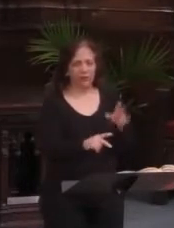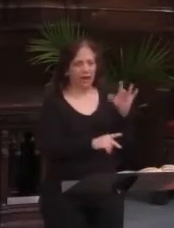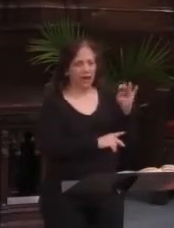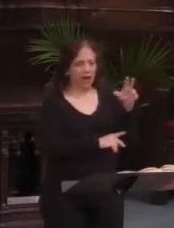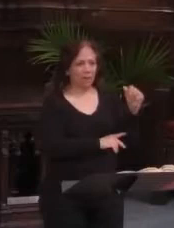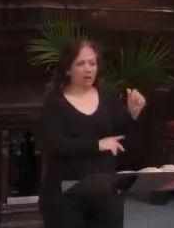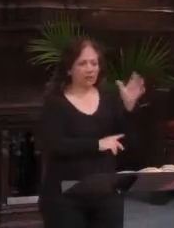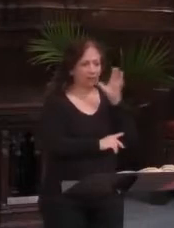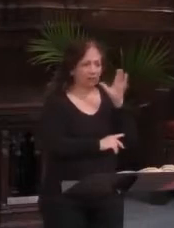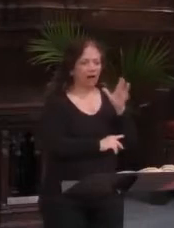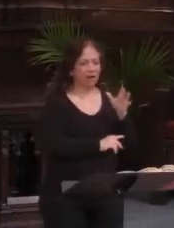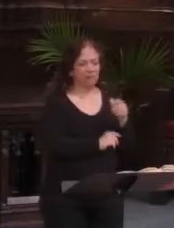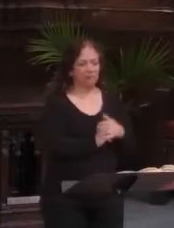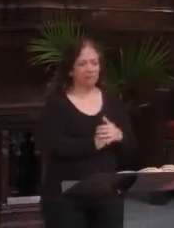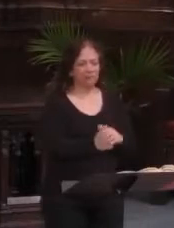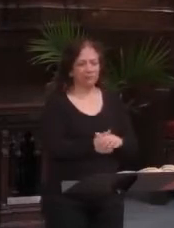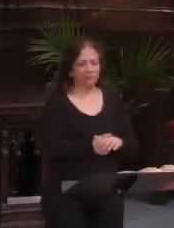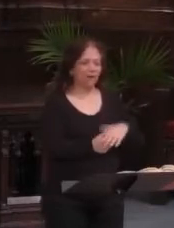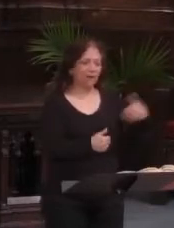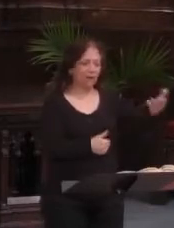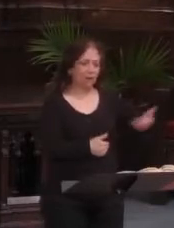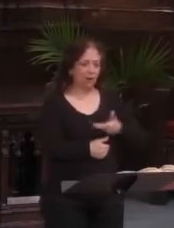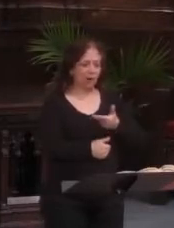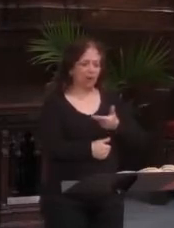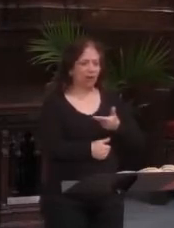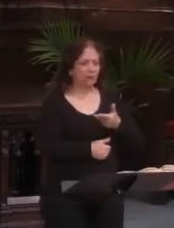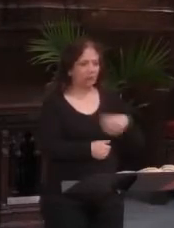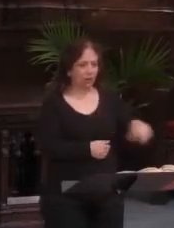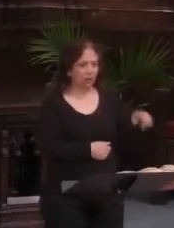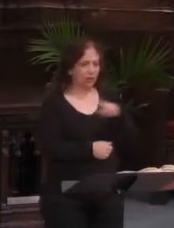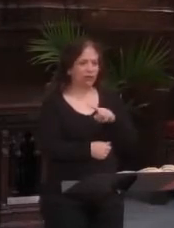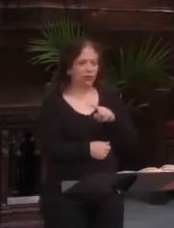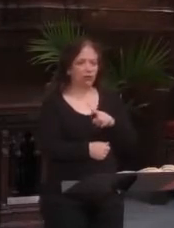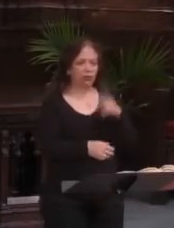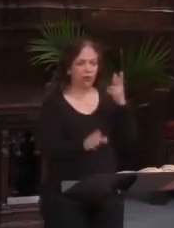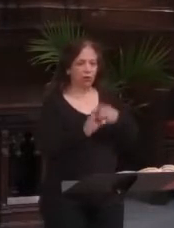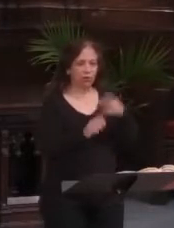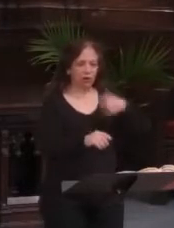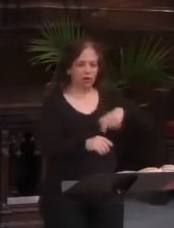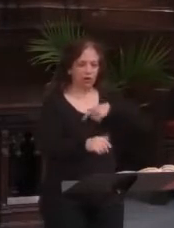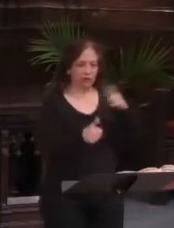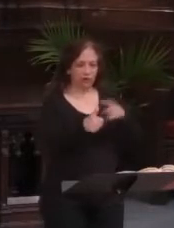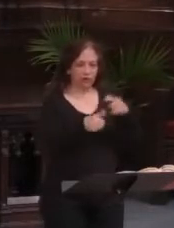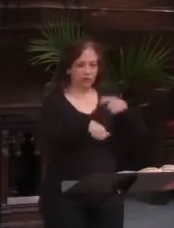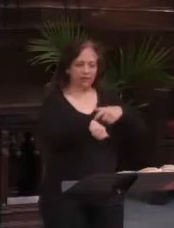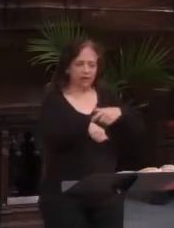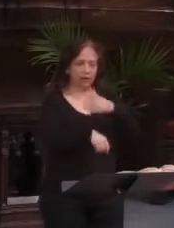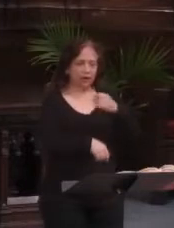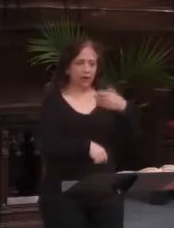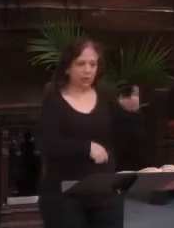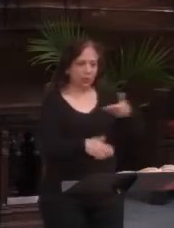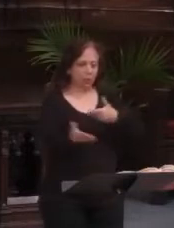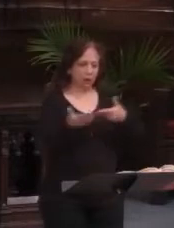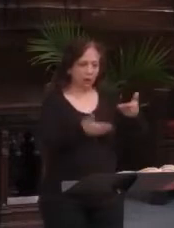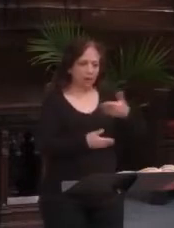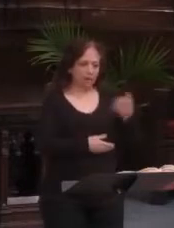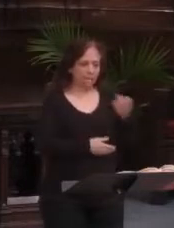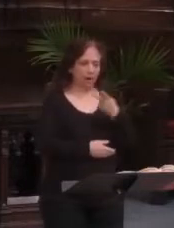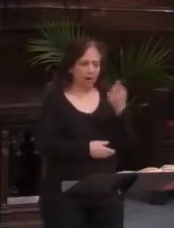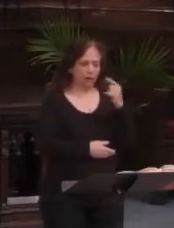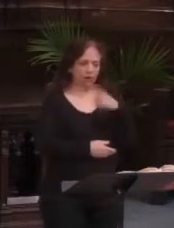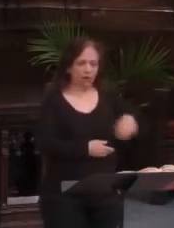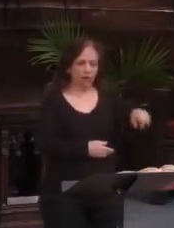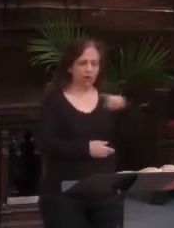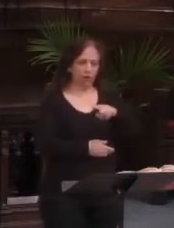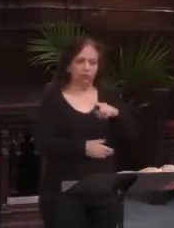mom, Linda. Welcome to those of you who are joining us for the first time, and welcome back to those of you who have